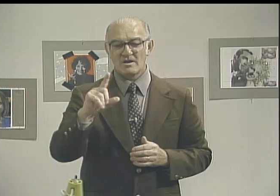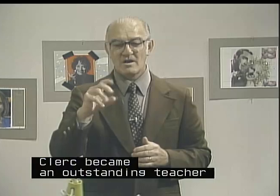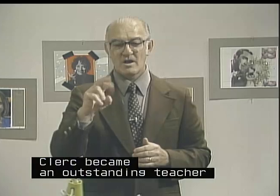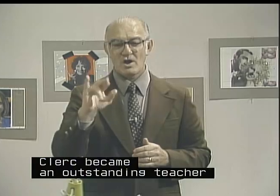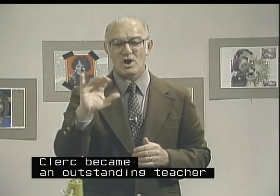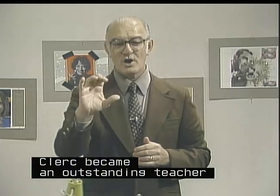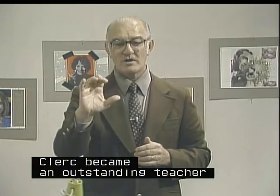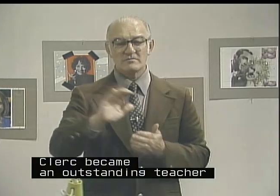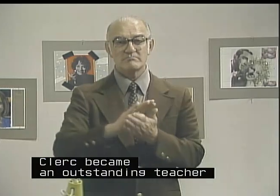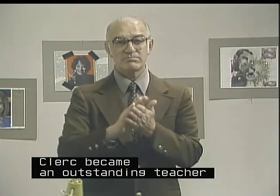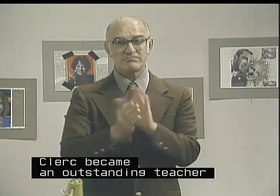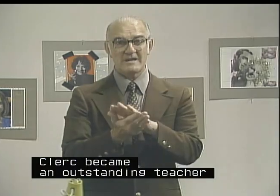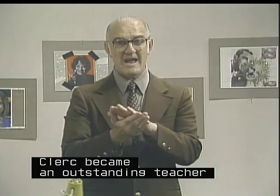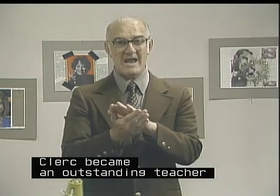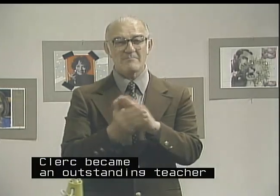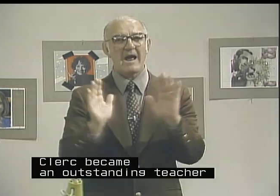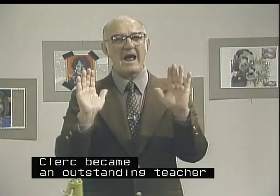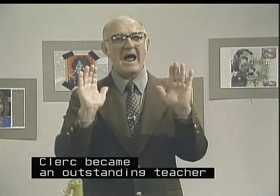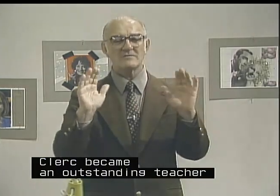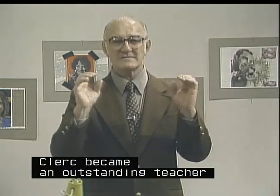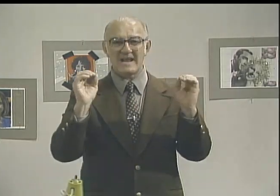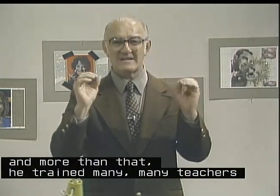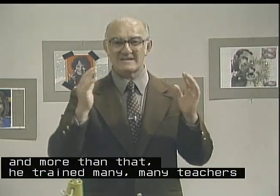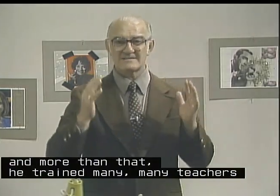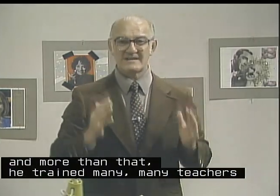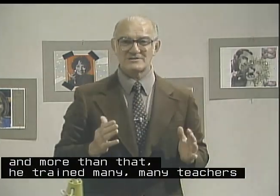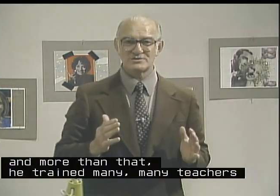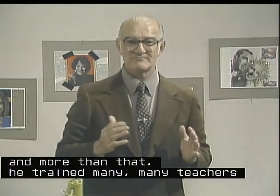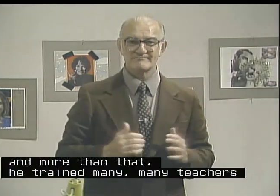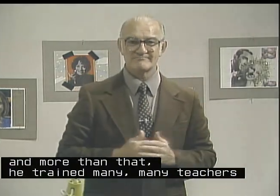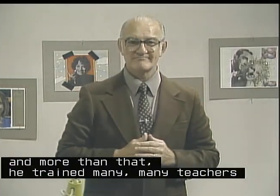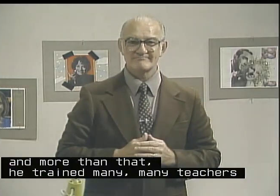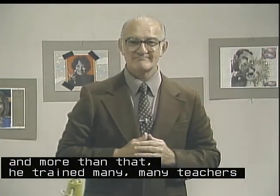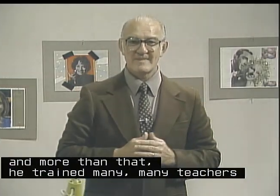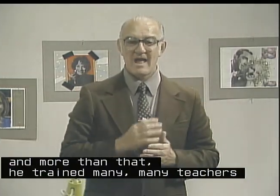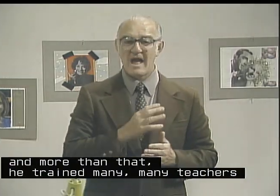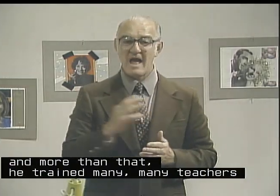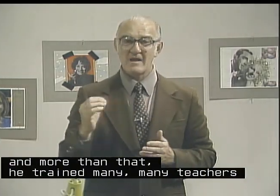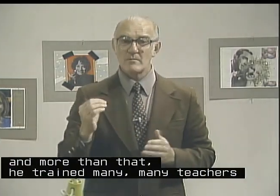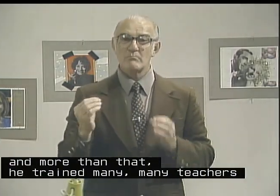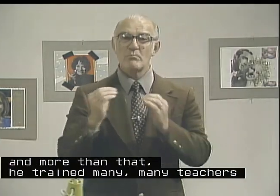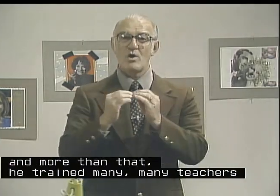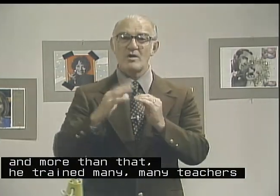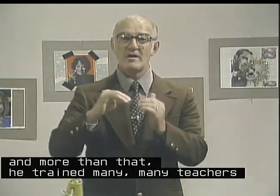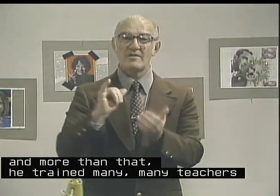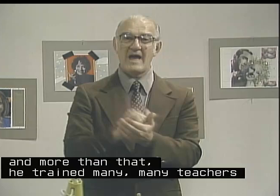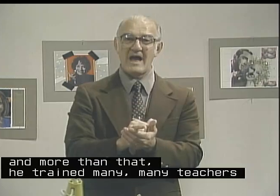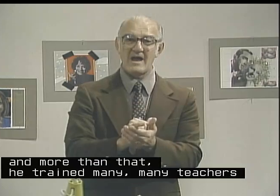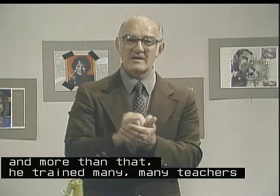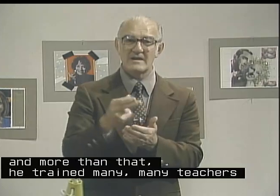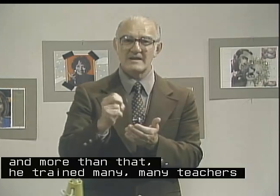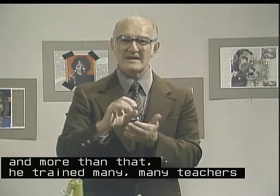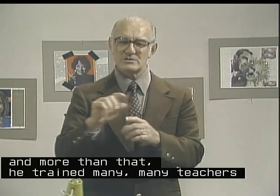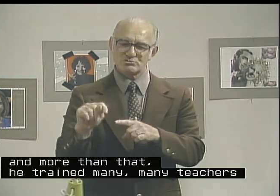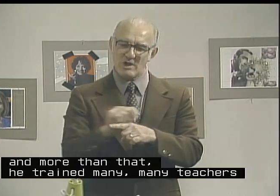1817. Clark became outstanding teacher, and more than that, he